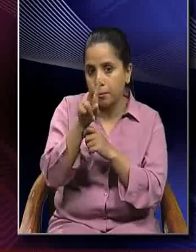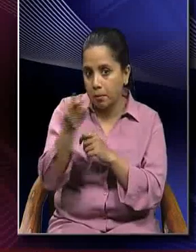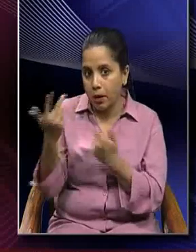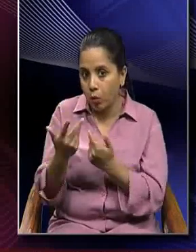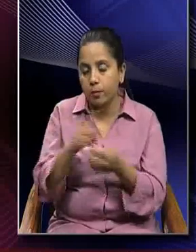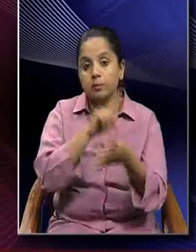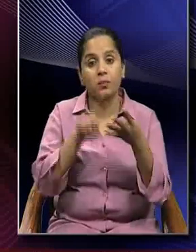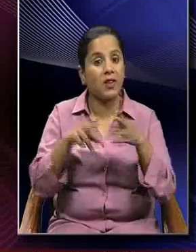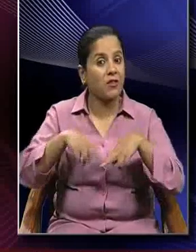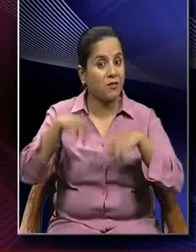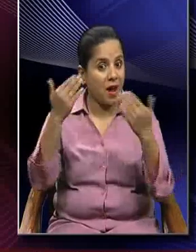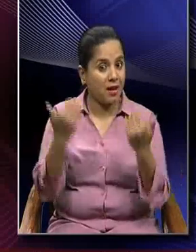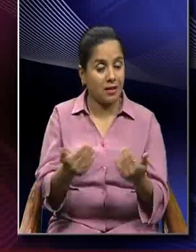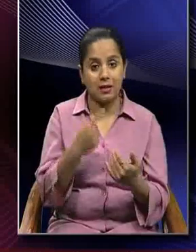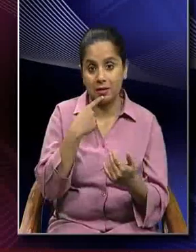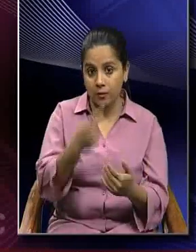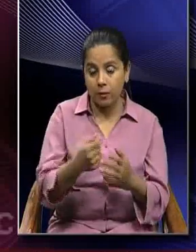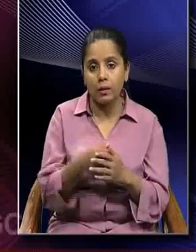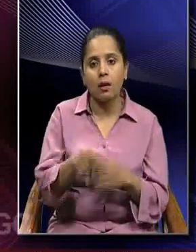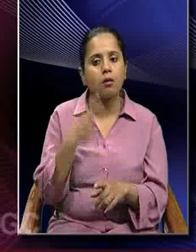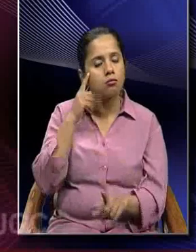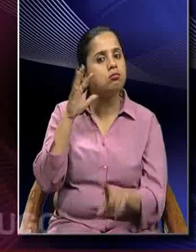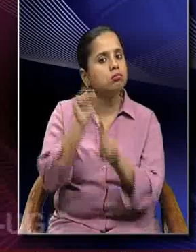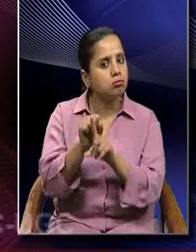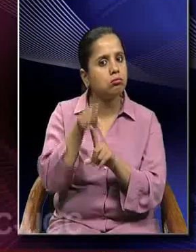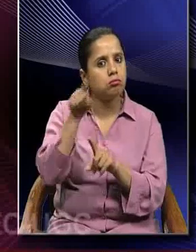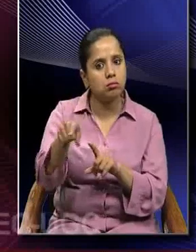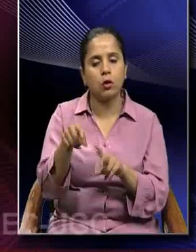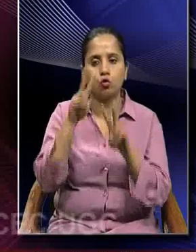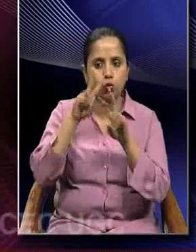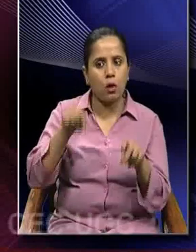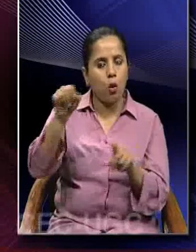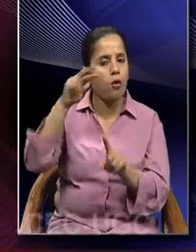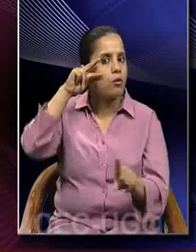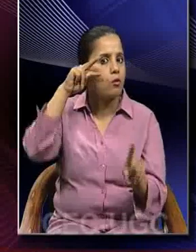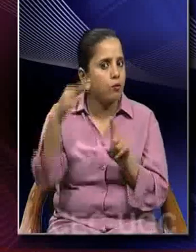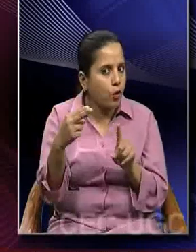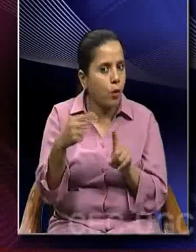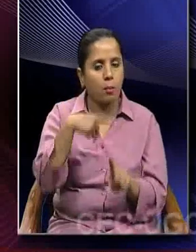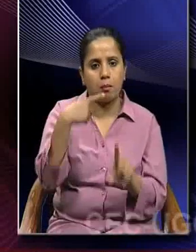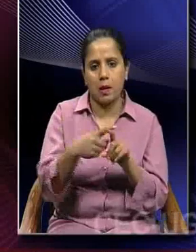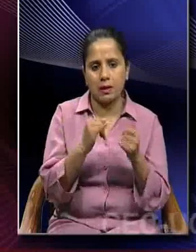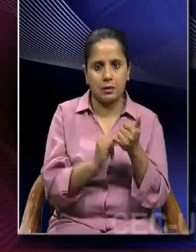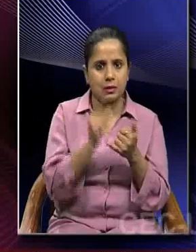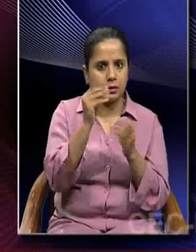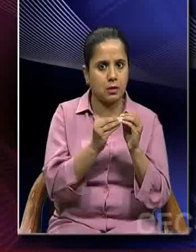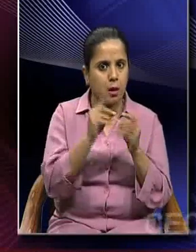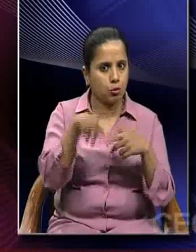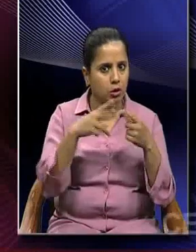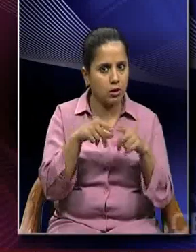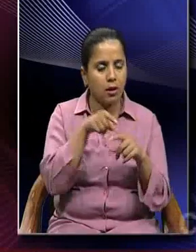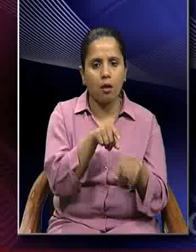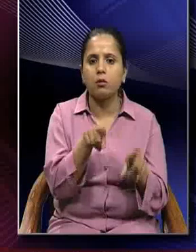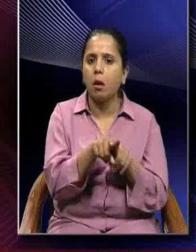And finally, number 4, recognizing that researchers' perspective and subjectivities are